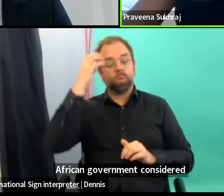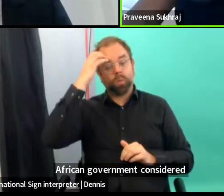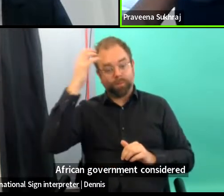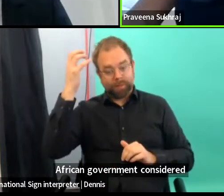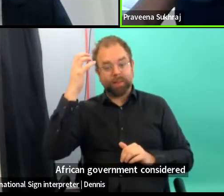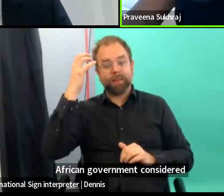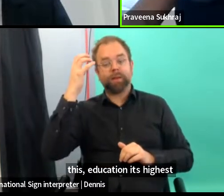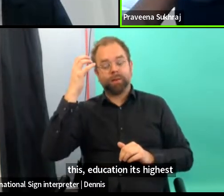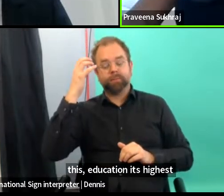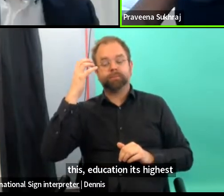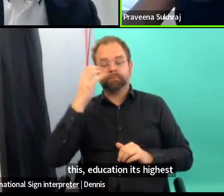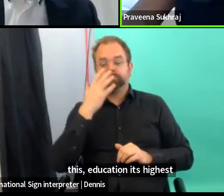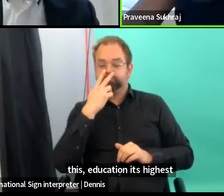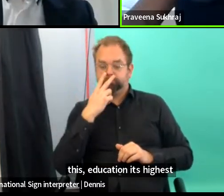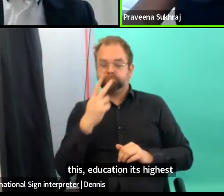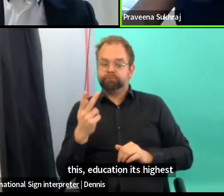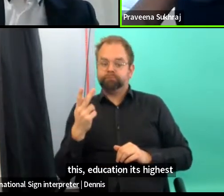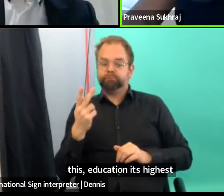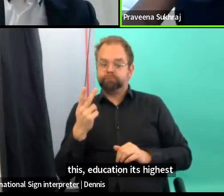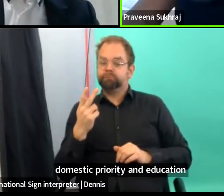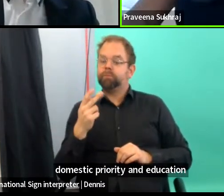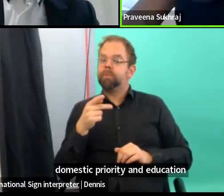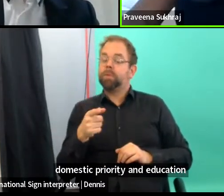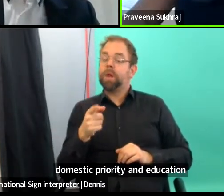education receives the greatest share